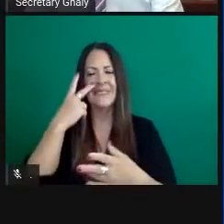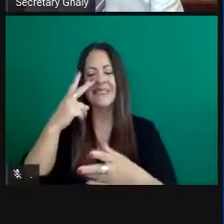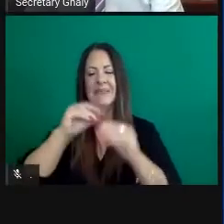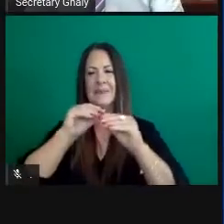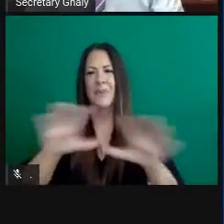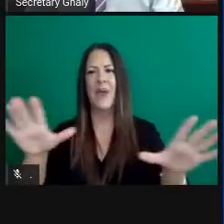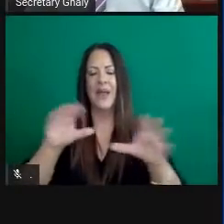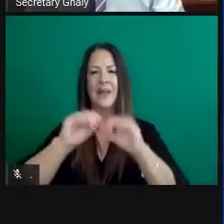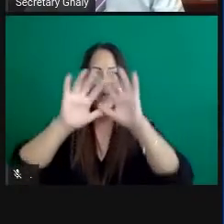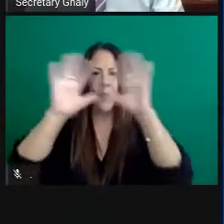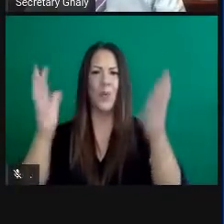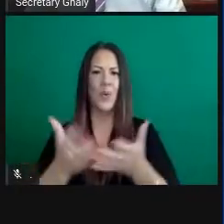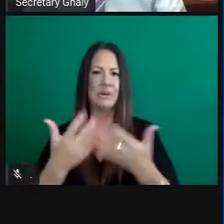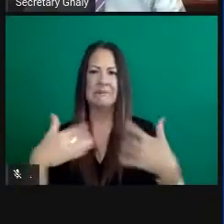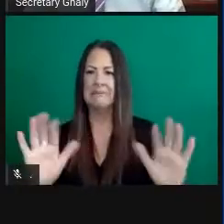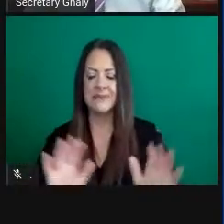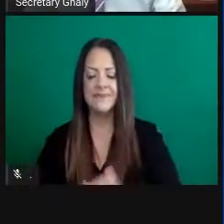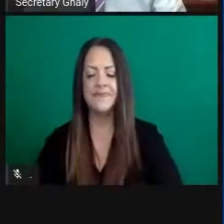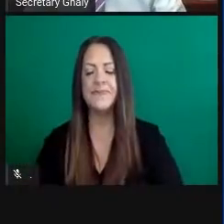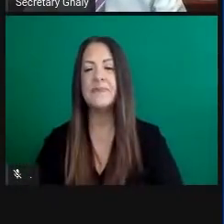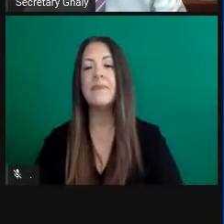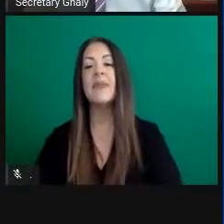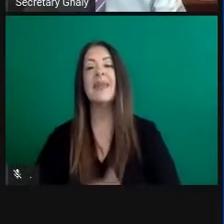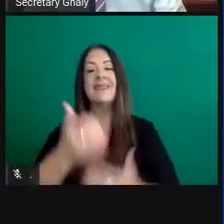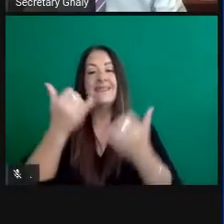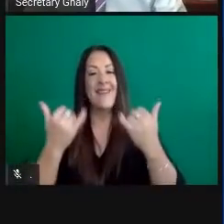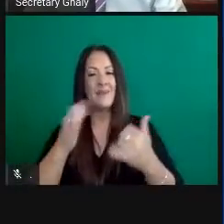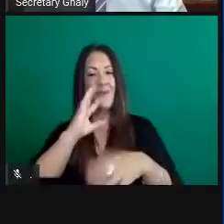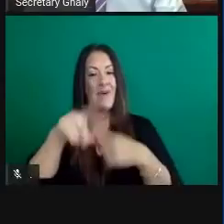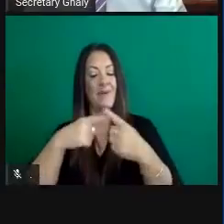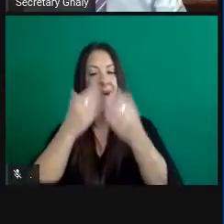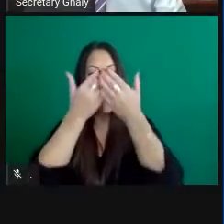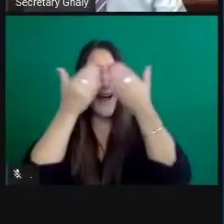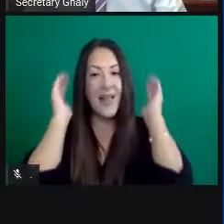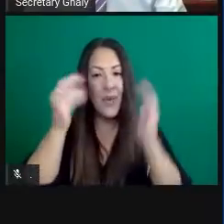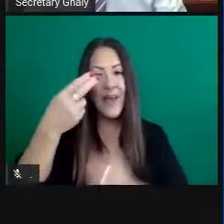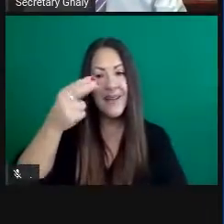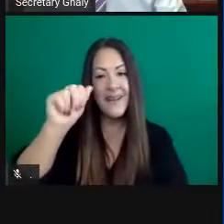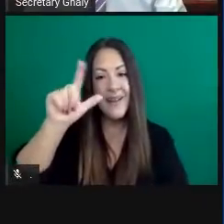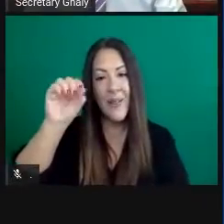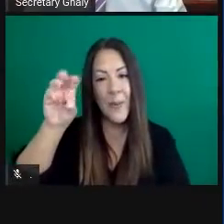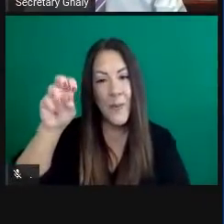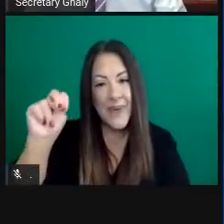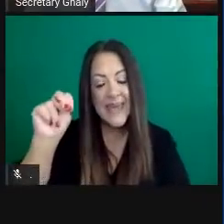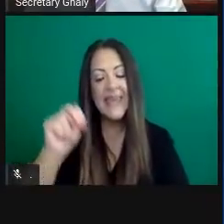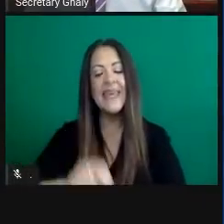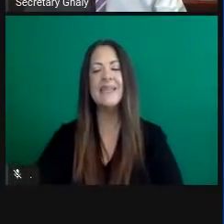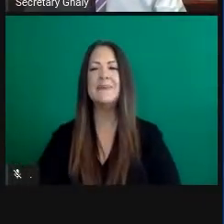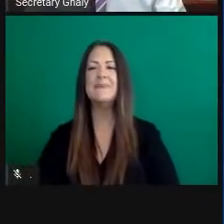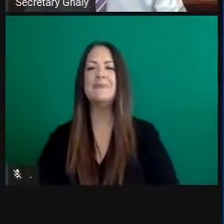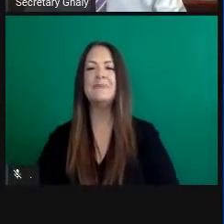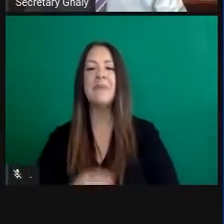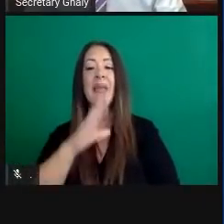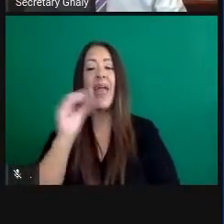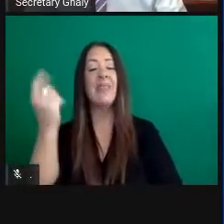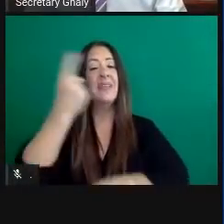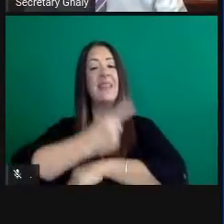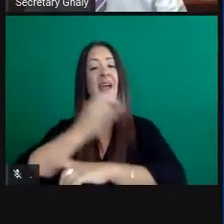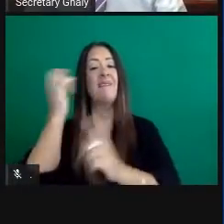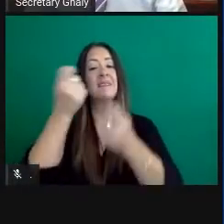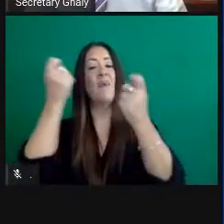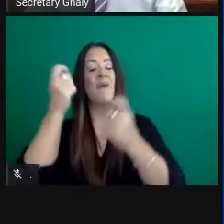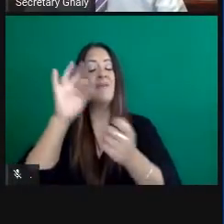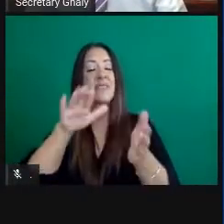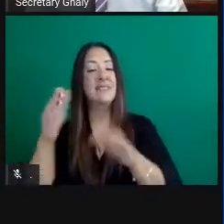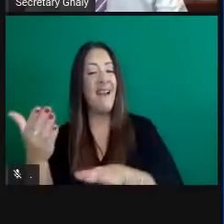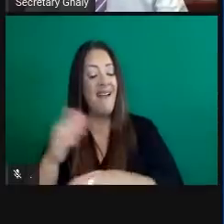So on to Halloween. Finally, here the Halloween guidance and guidance for Dia de los Muertos celebrations. You